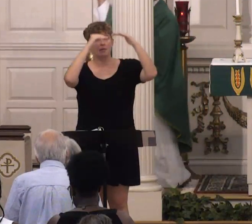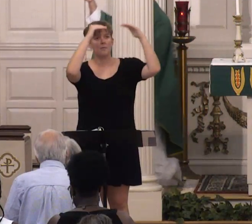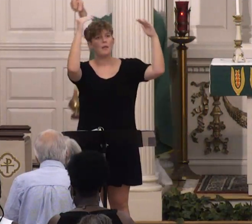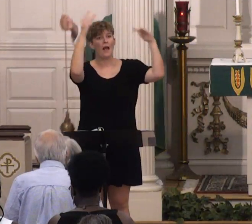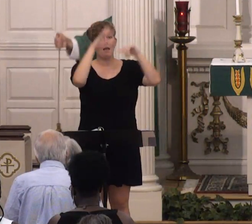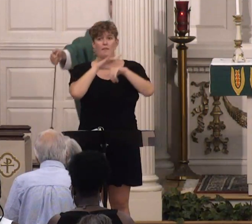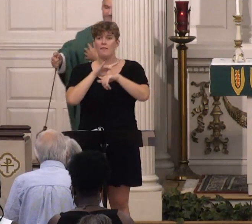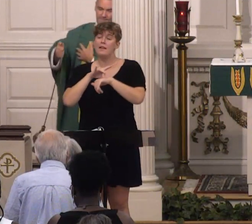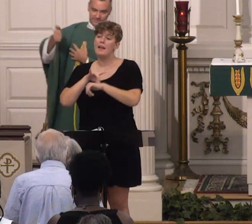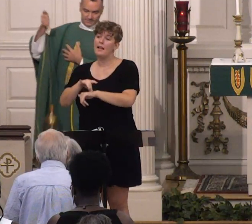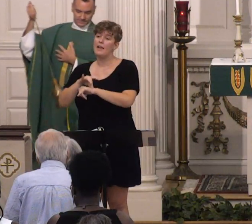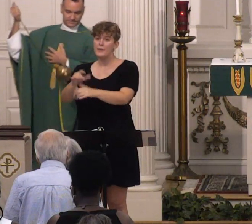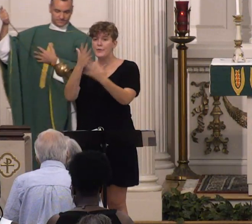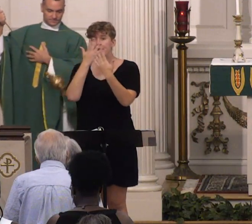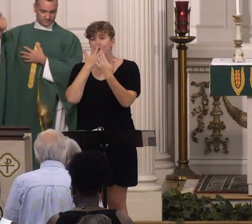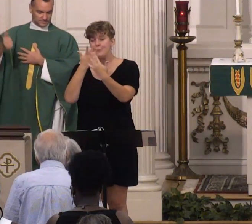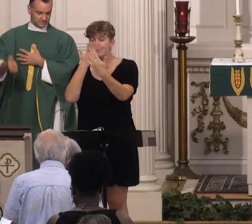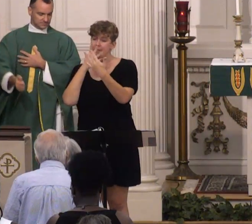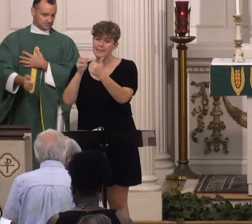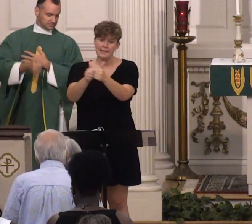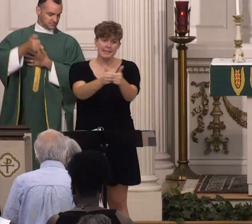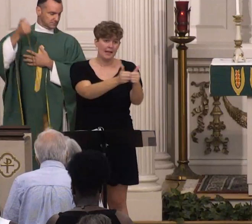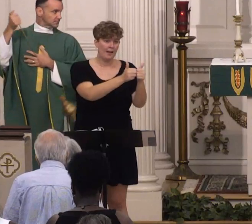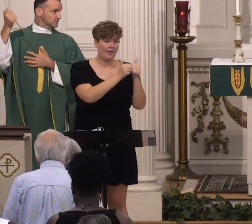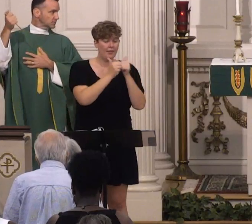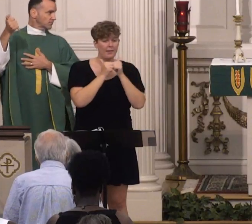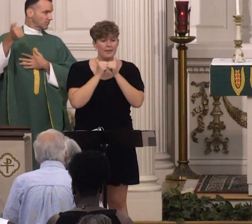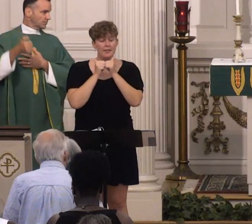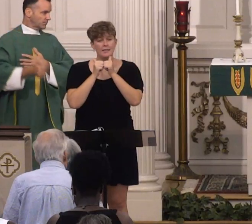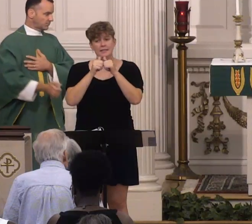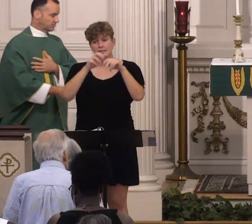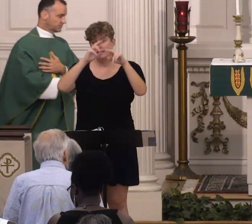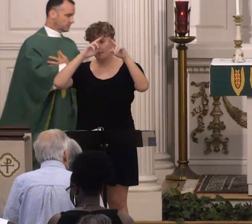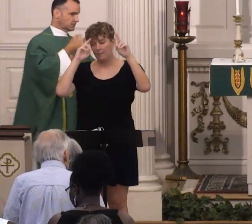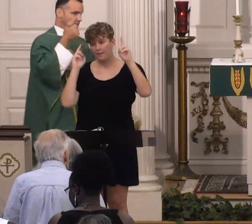seraphim, heaven and earth resound the